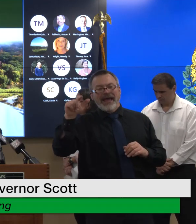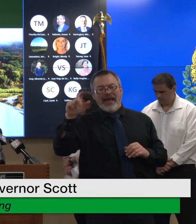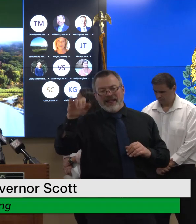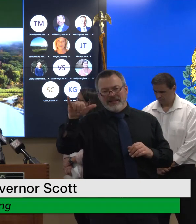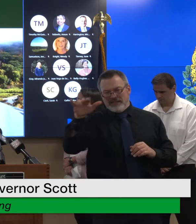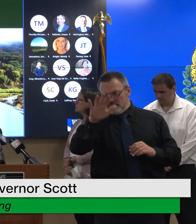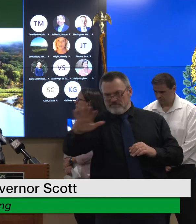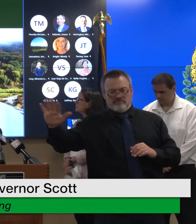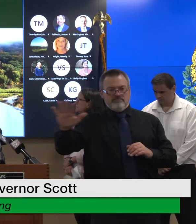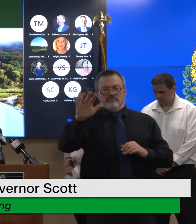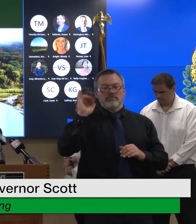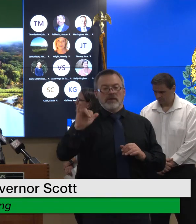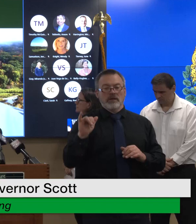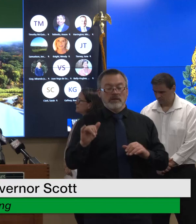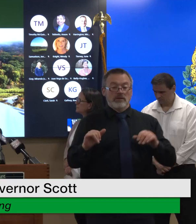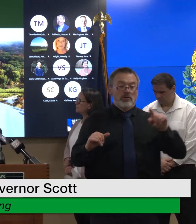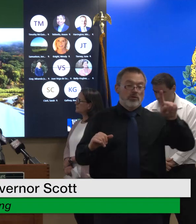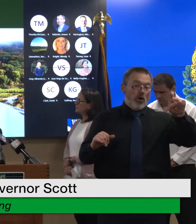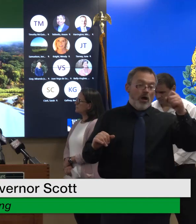Route 111 in Morgan,